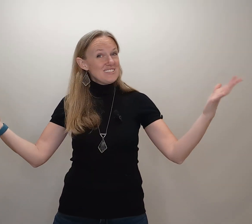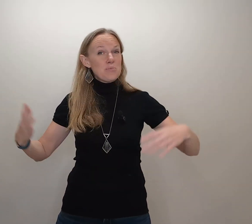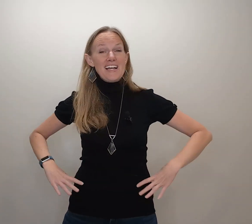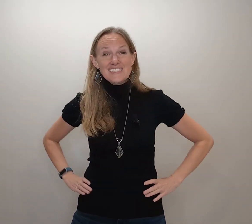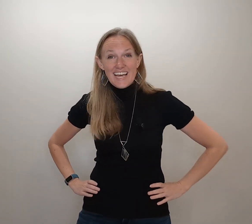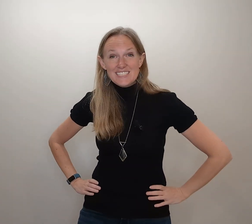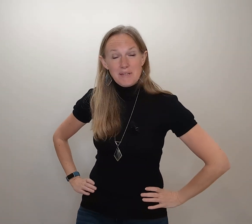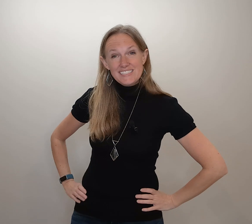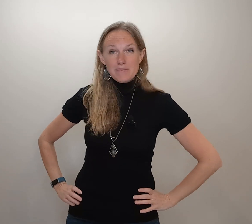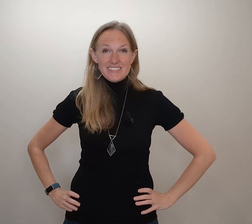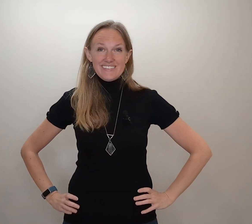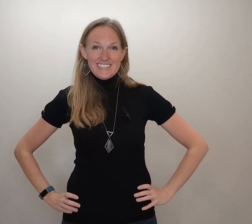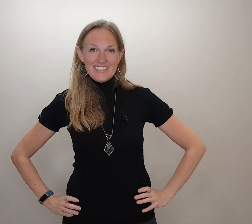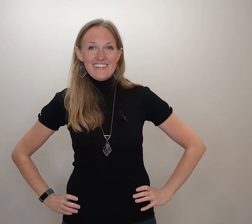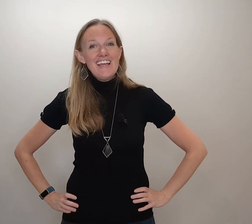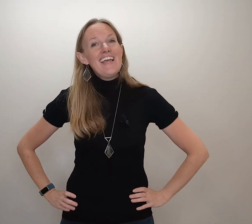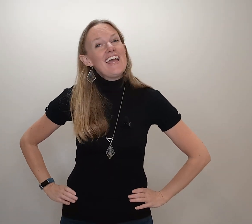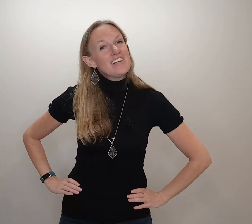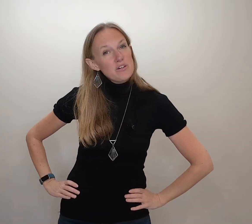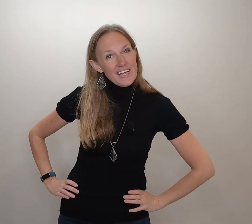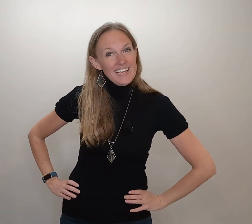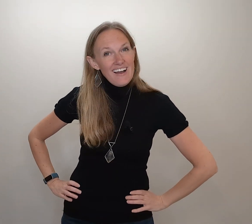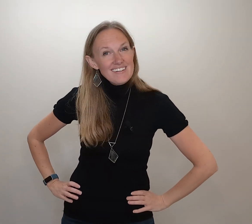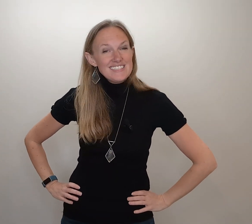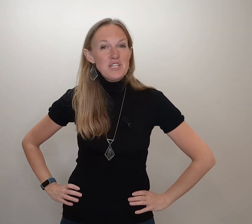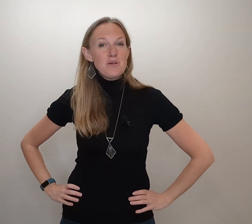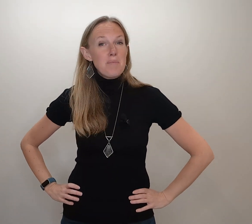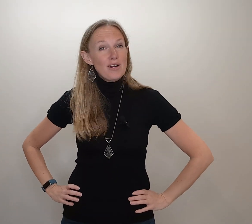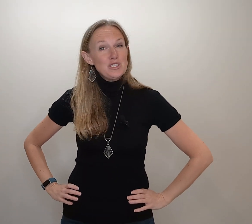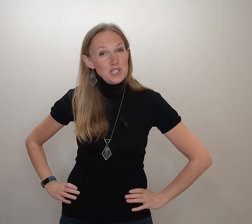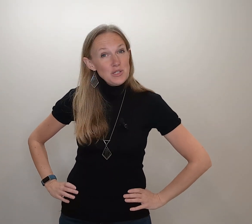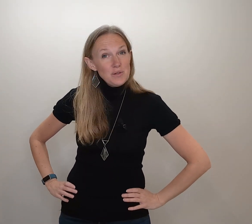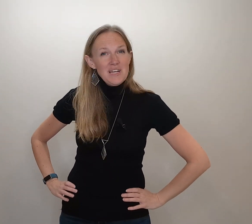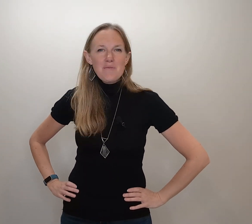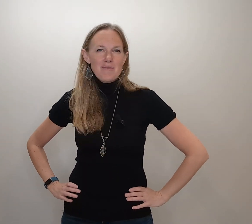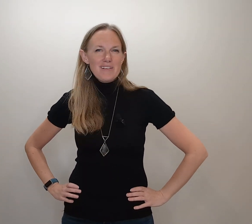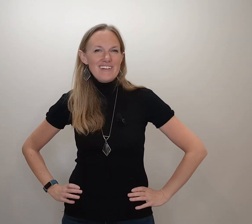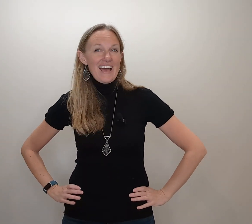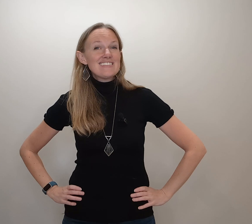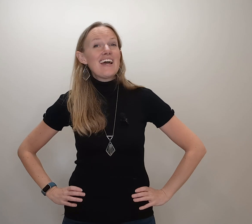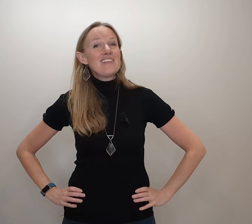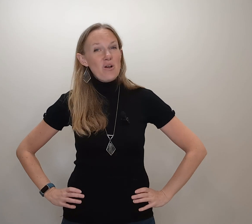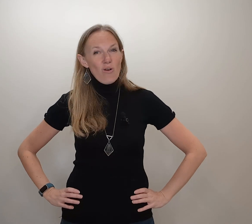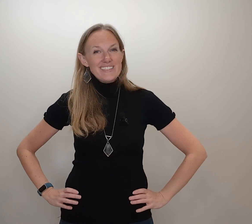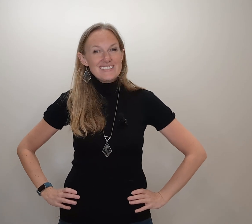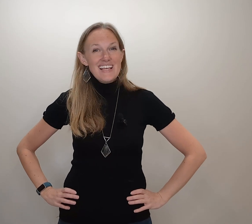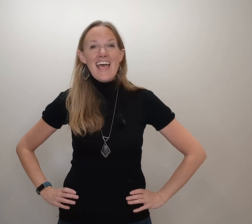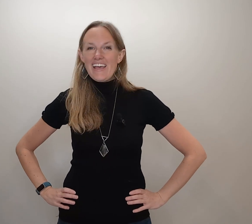So practice that as many times as you need to. And when you're ready, I'll see you in part 2 when we learn how to sign the chorus and